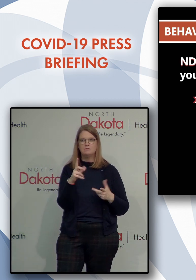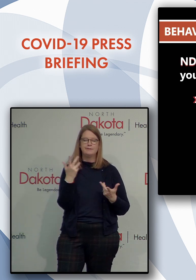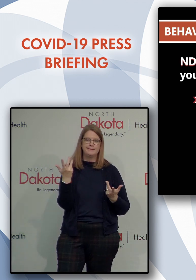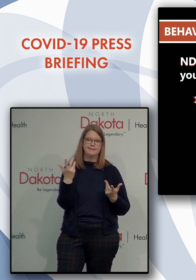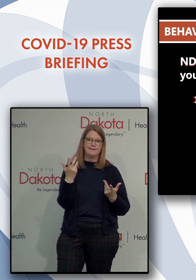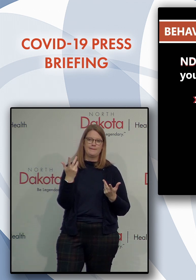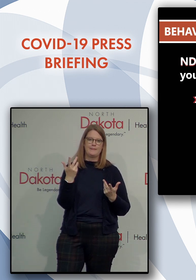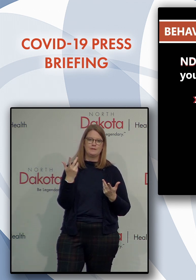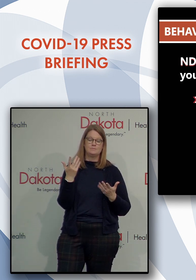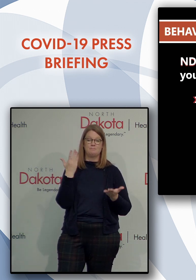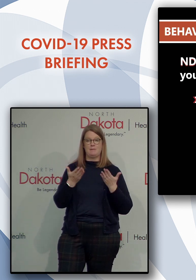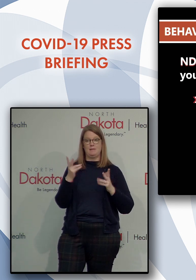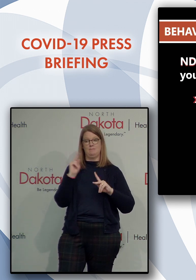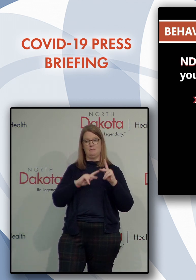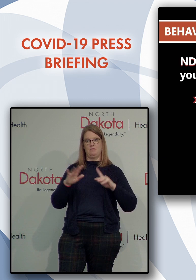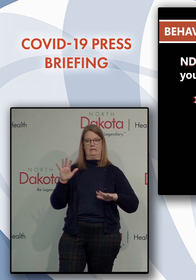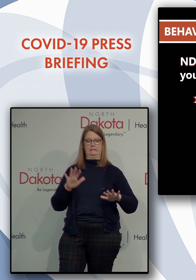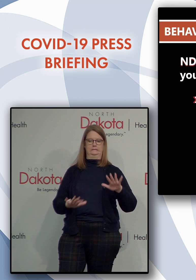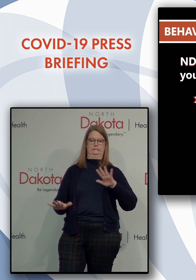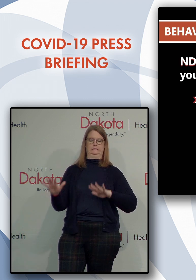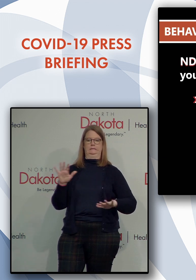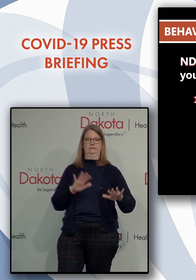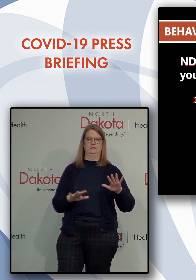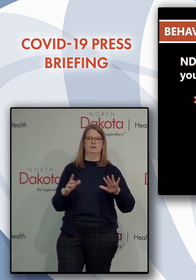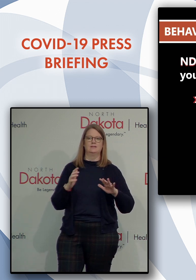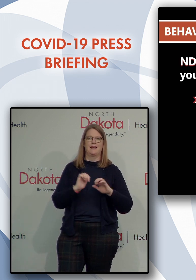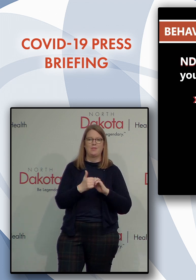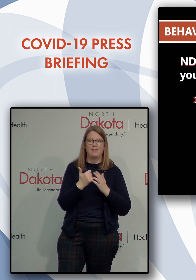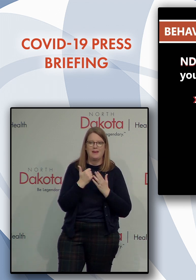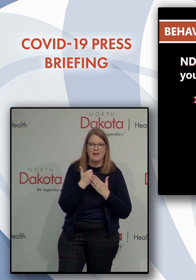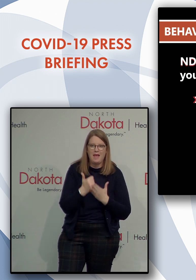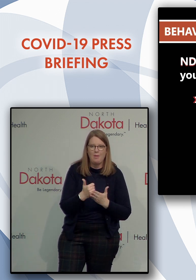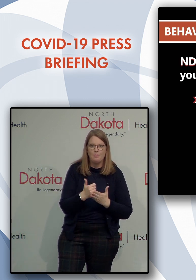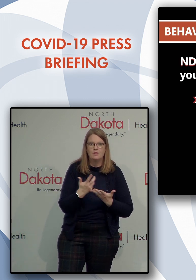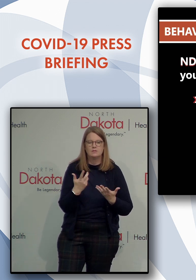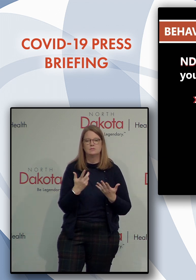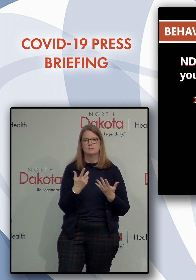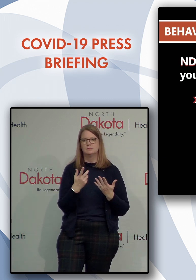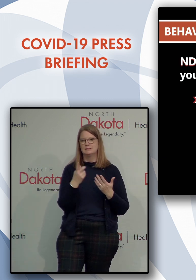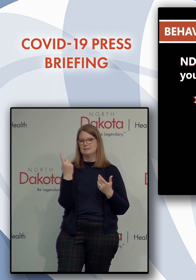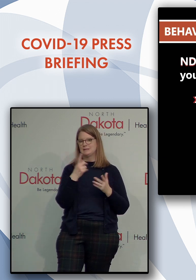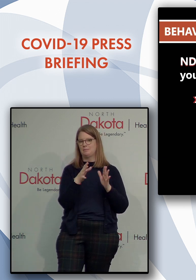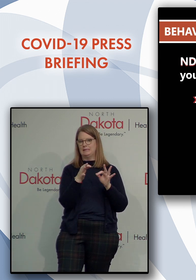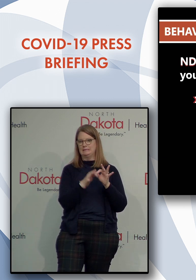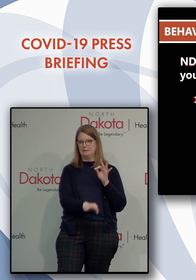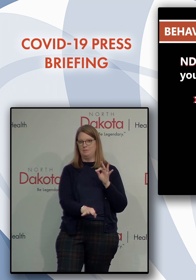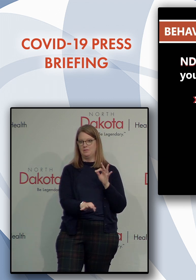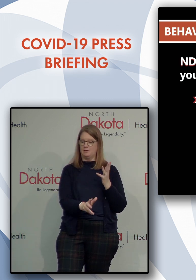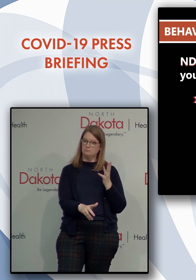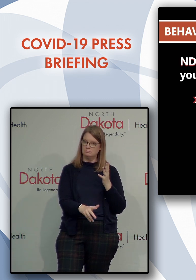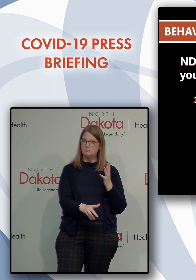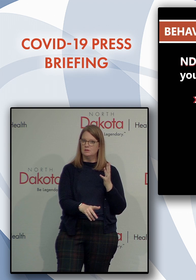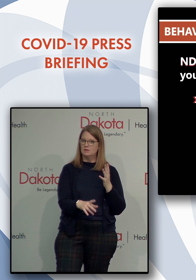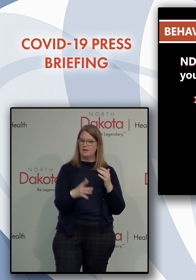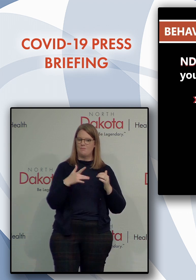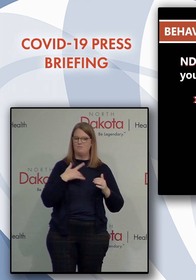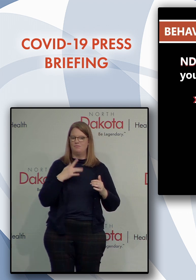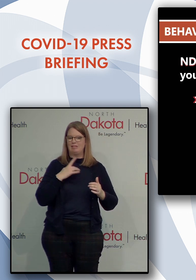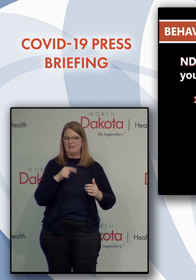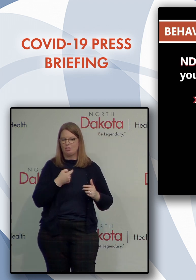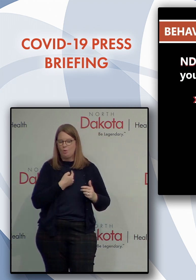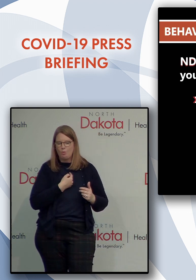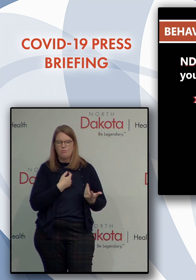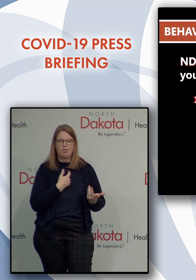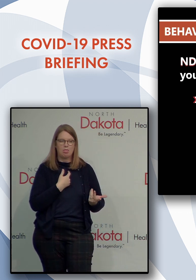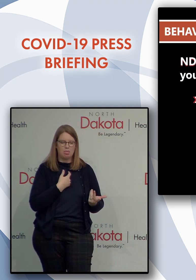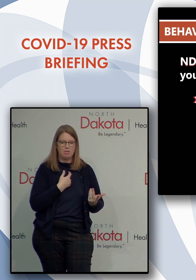be unsure about exactly where they can go for help. Something as simple as, hey, I'm feeling alone.